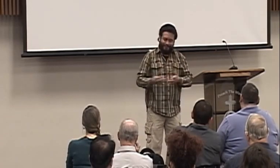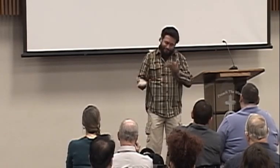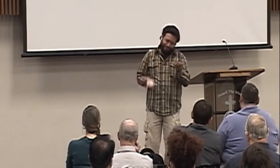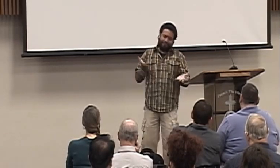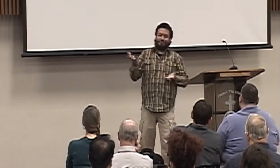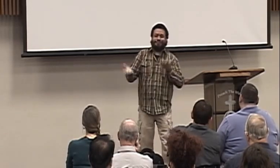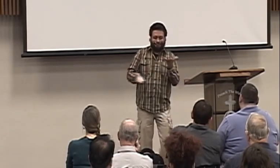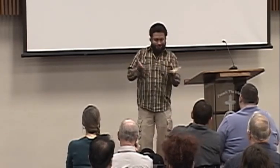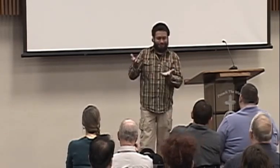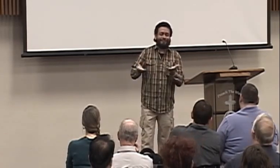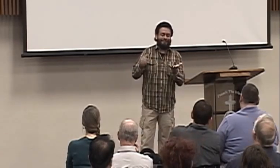day.